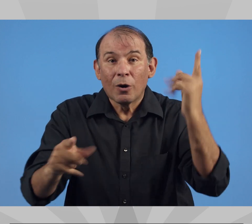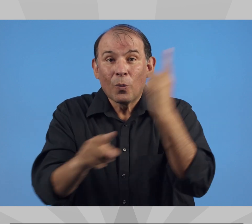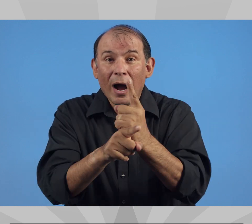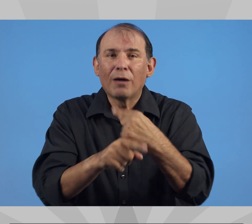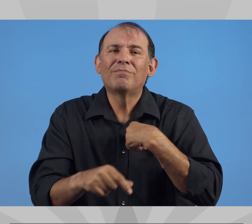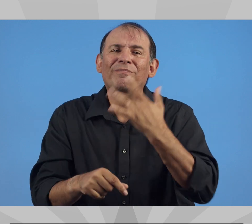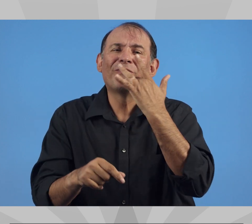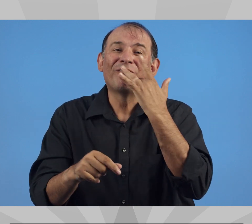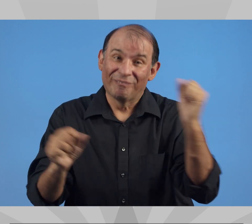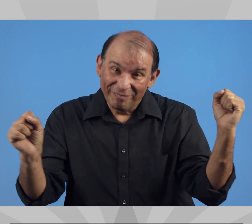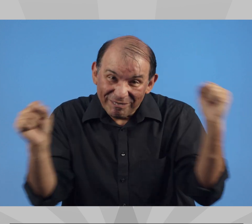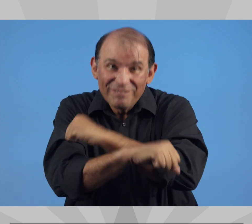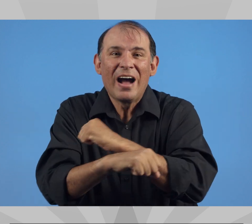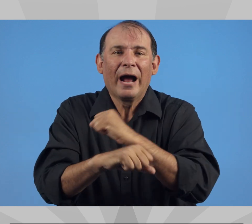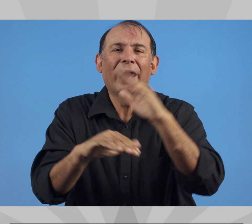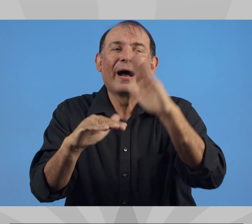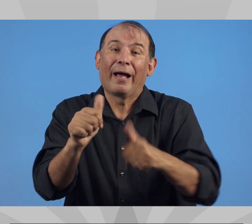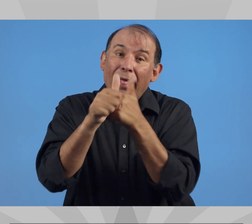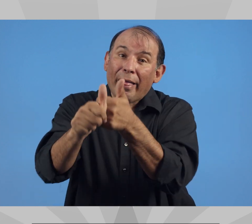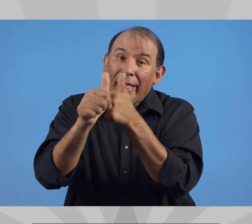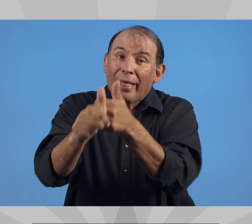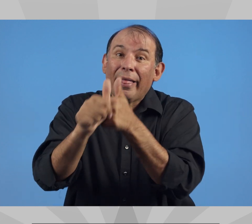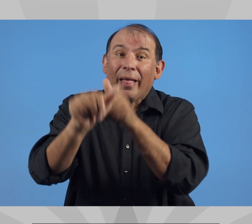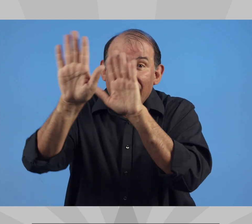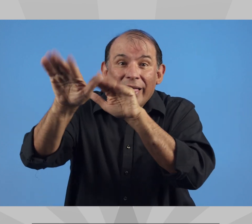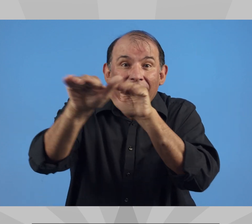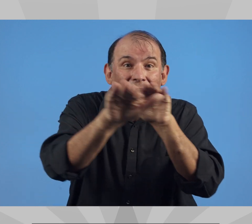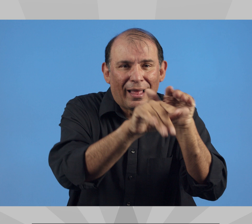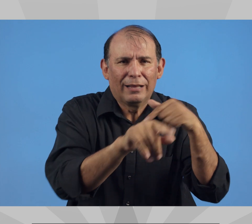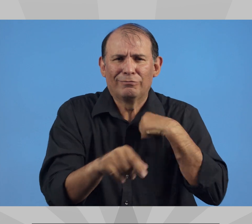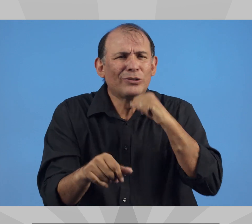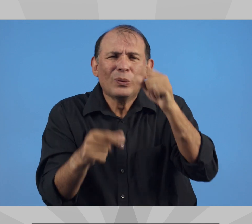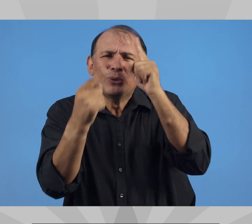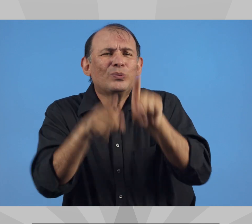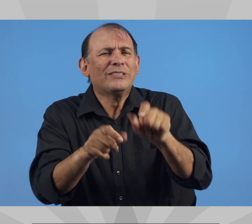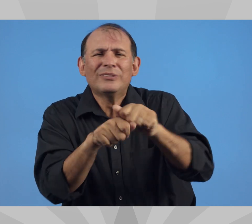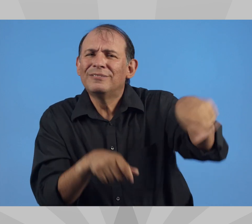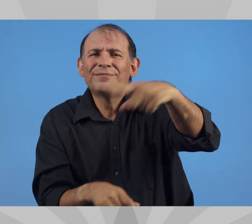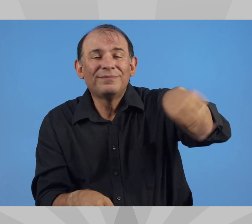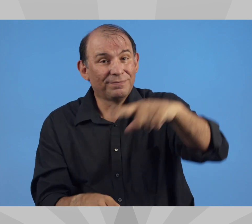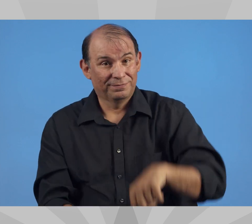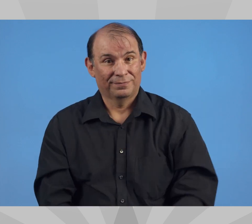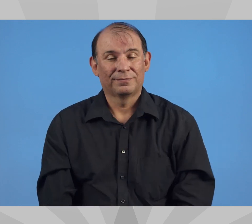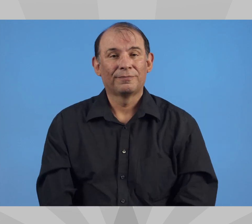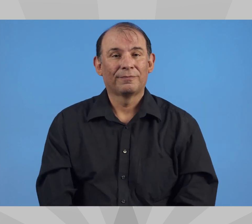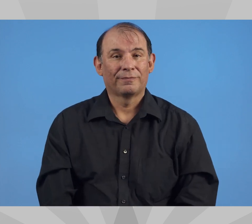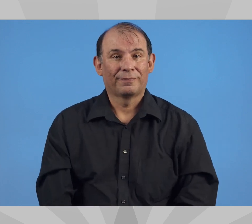I'm known for standing up for what's right, and I prefer death over dishonor.